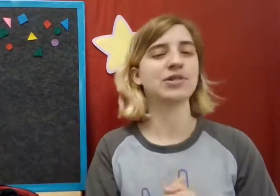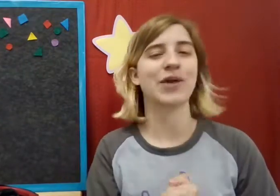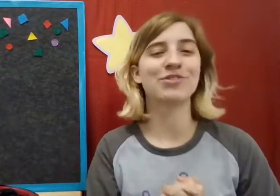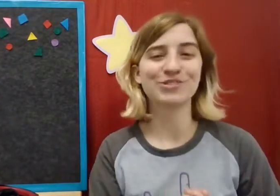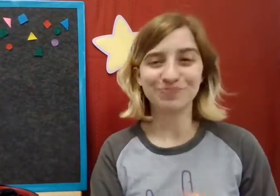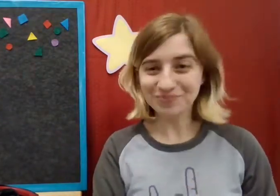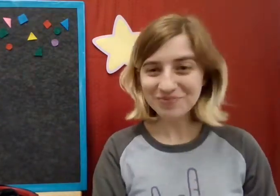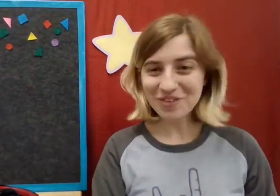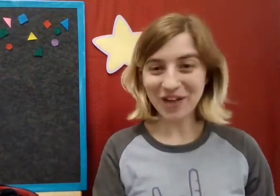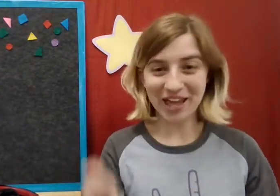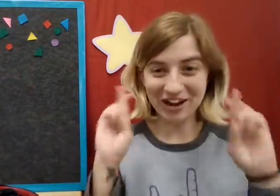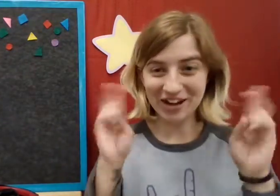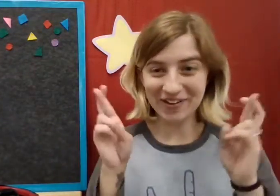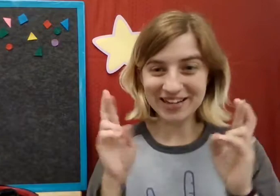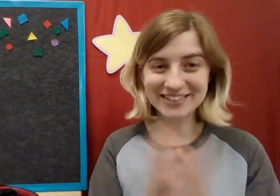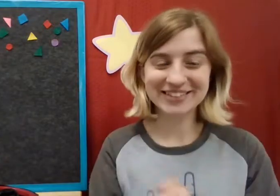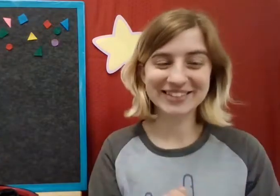round. Okay, are you ready?